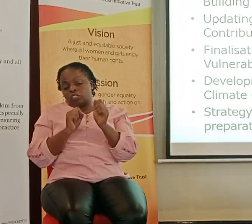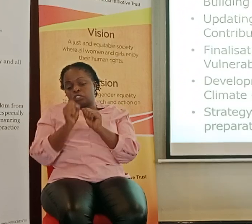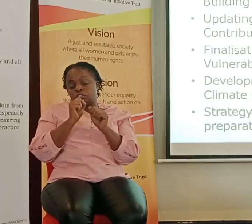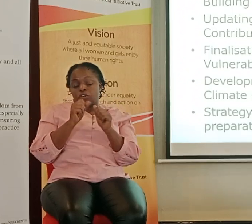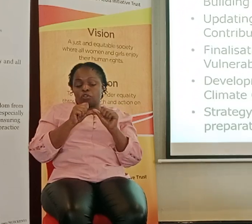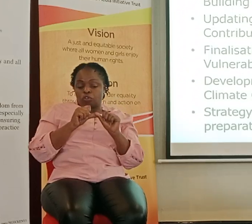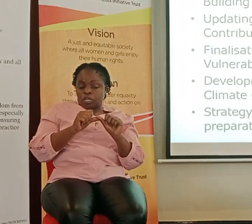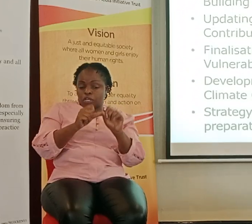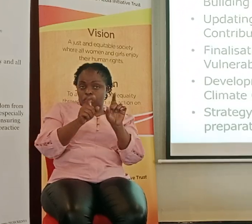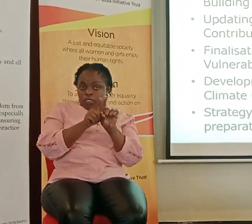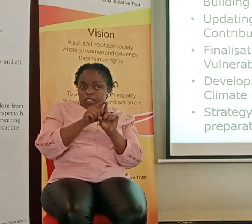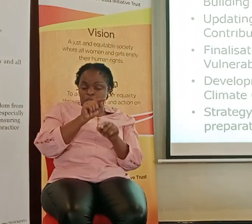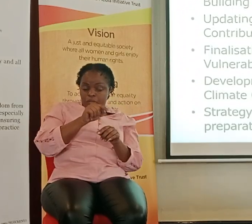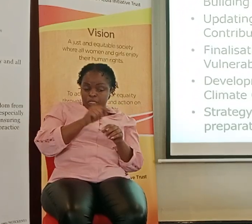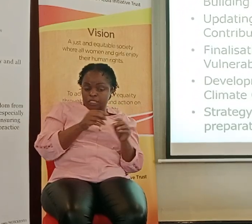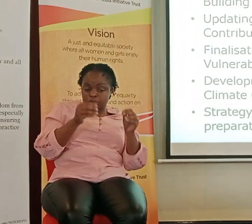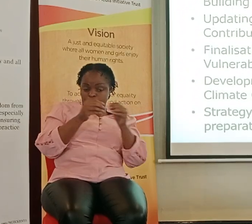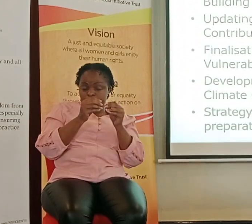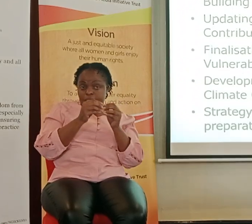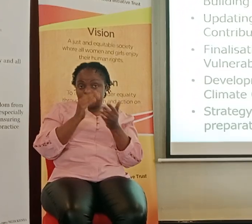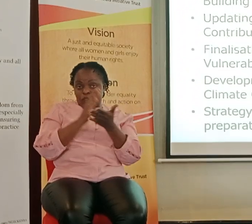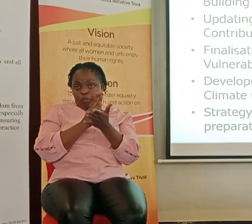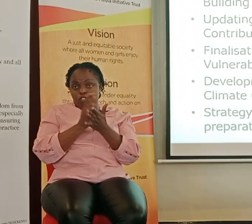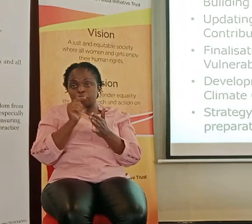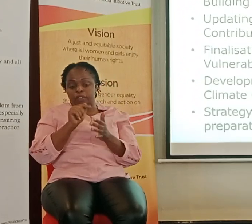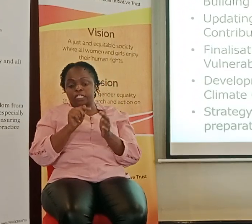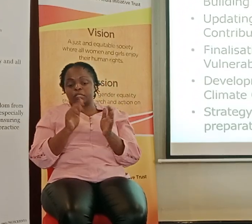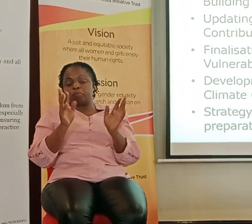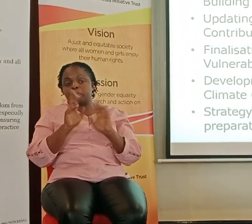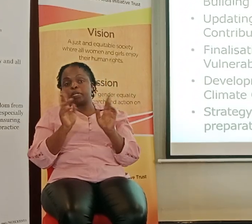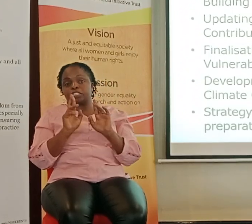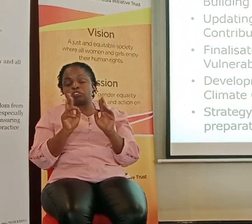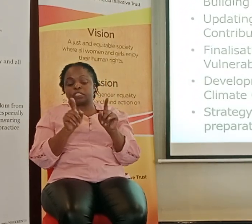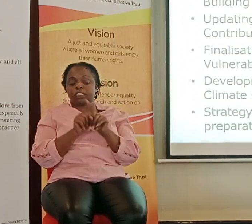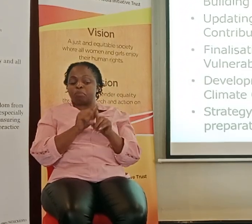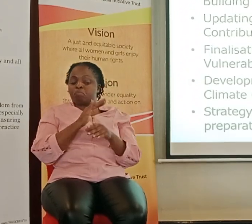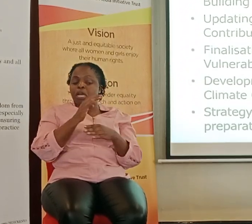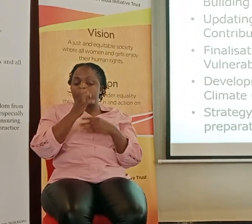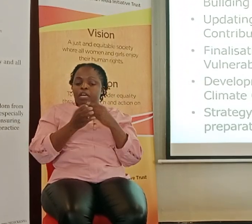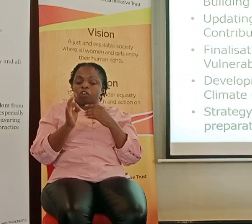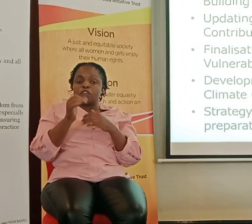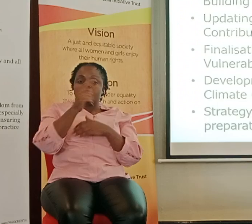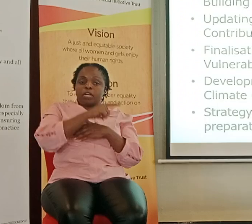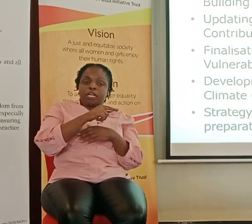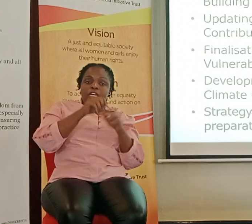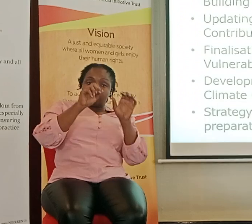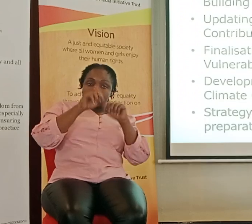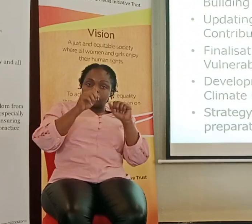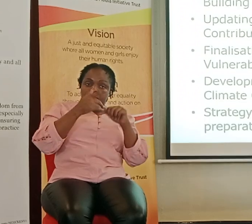meeting is part of these preparations, and we hope that at the end of the day we'll get some